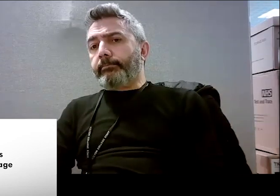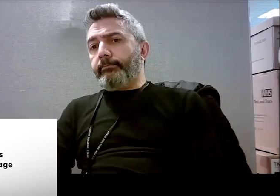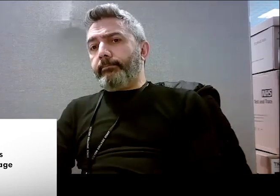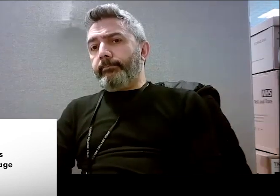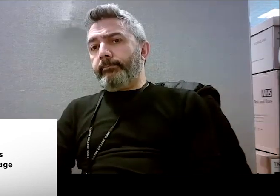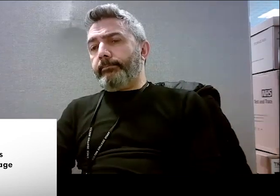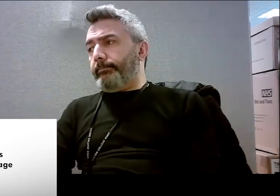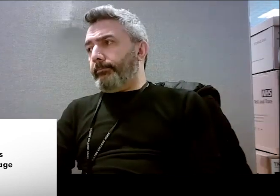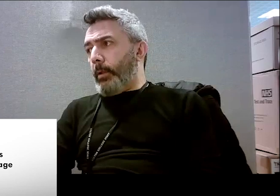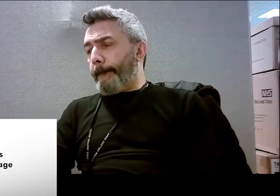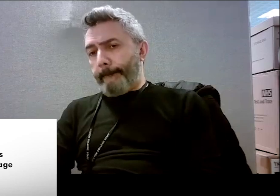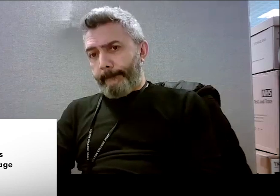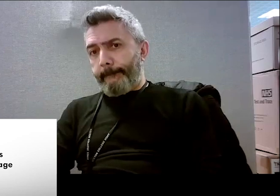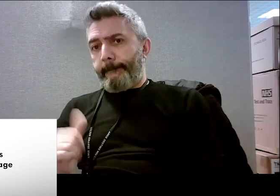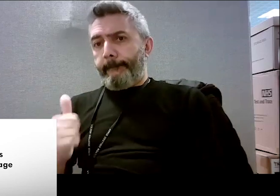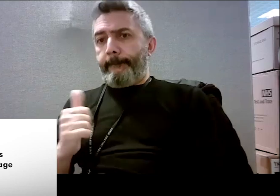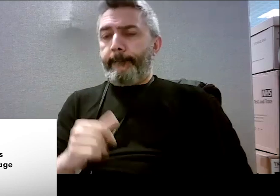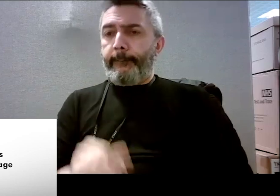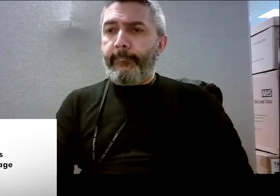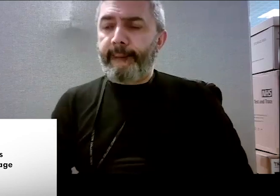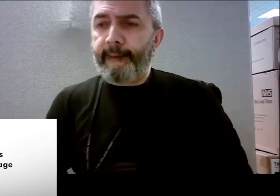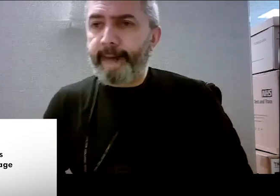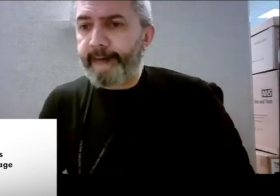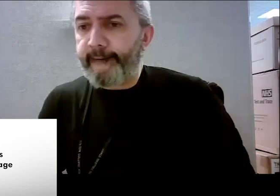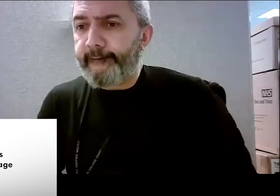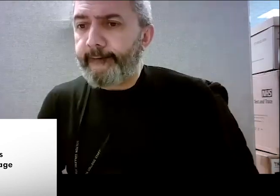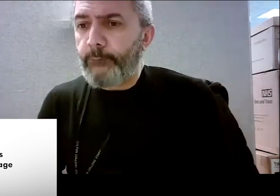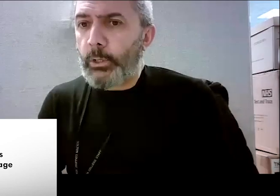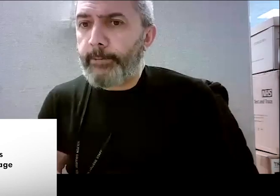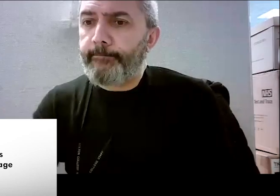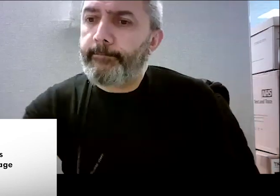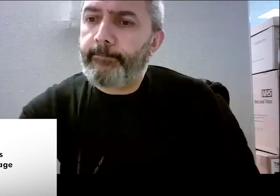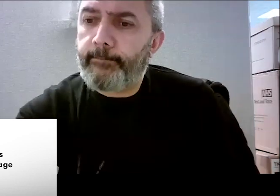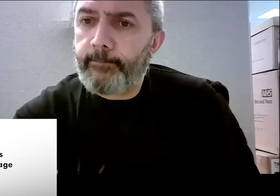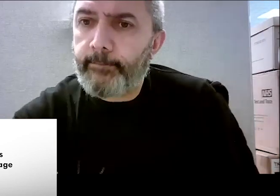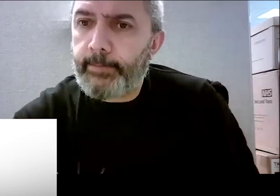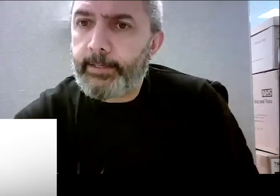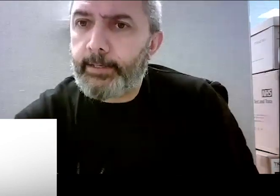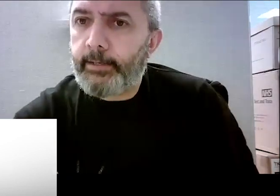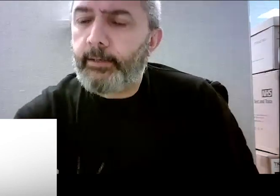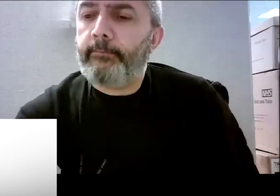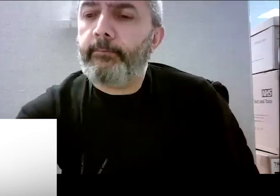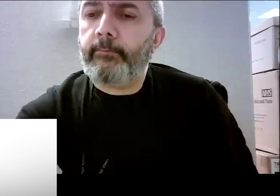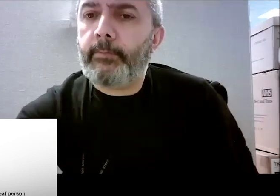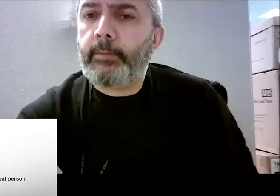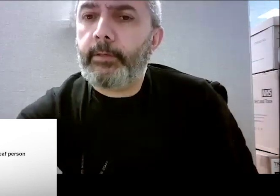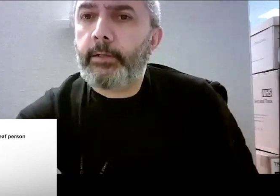WhatsApp, we can make video calls, we can send text to each other, so it's a lot easier than it used to be.